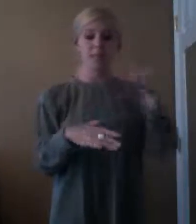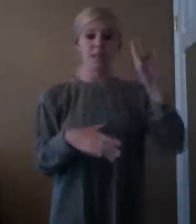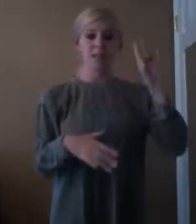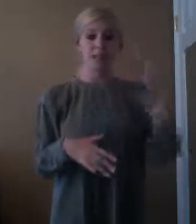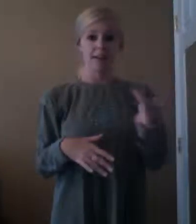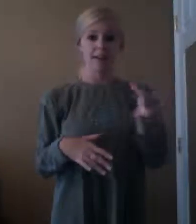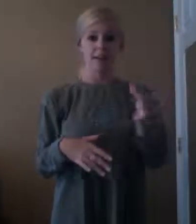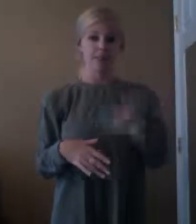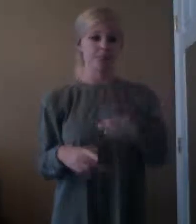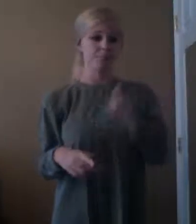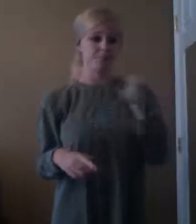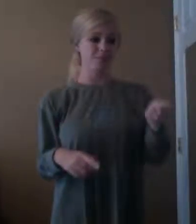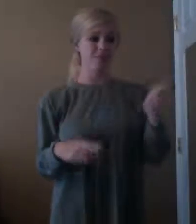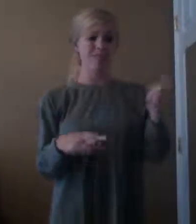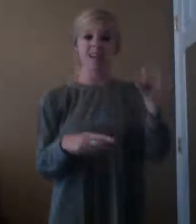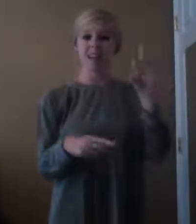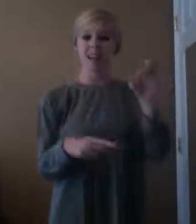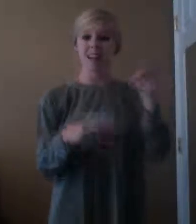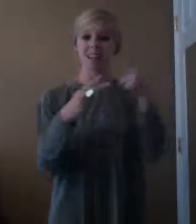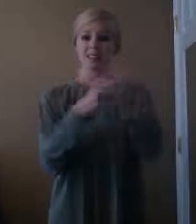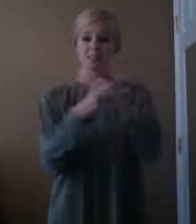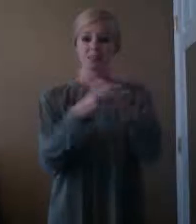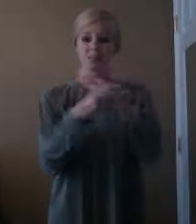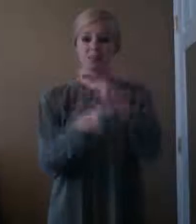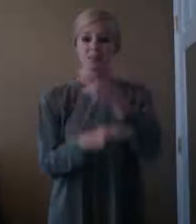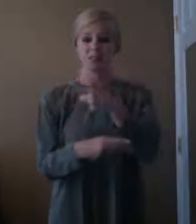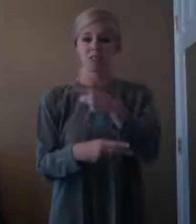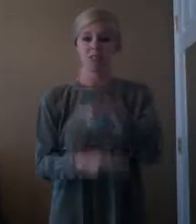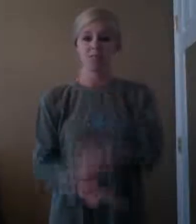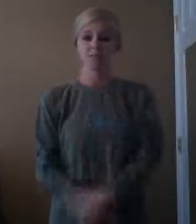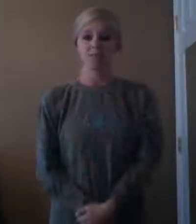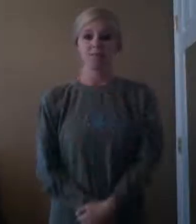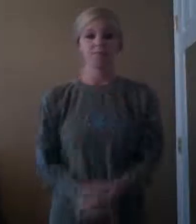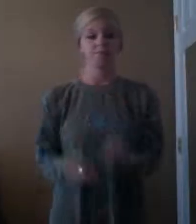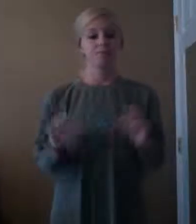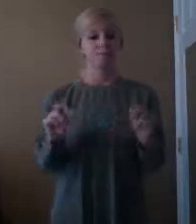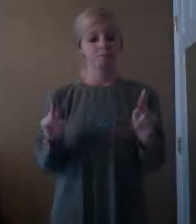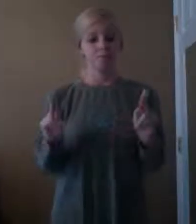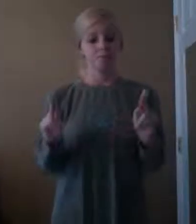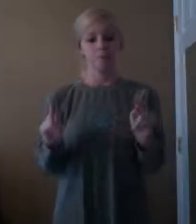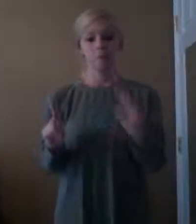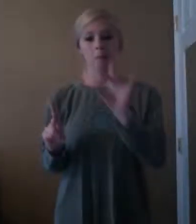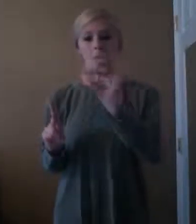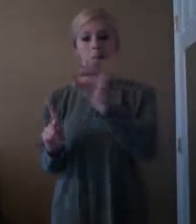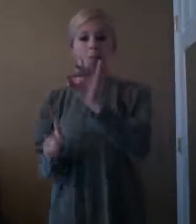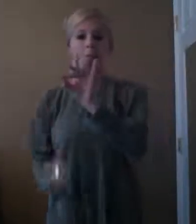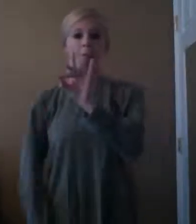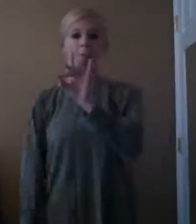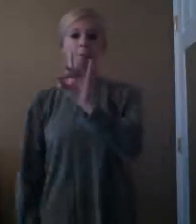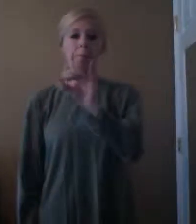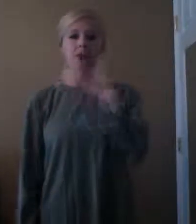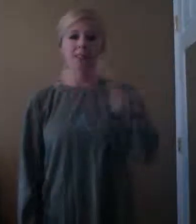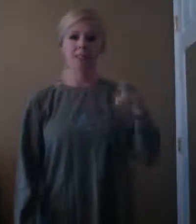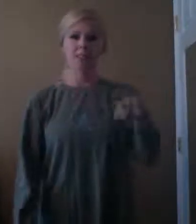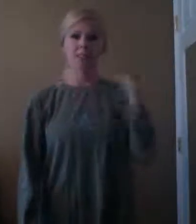both? So the helmet is $8. We have that here. We need to find out how